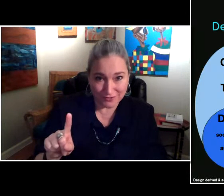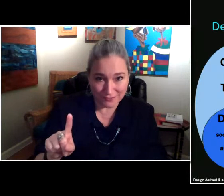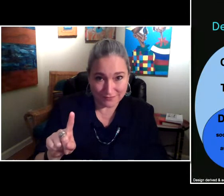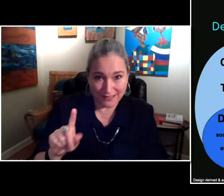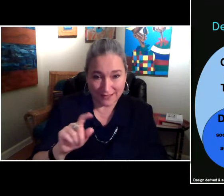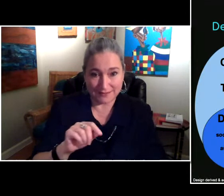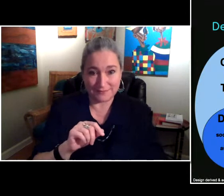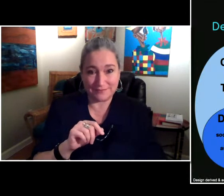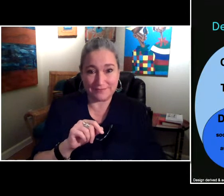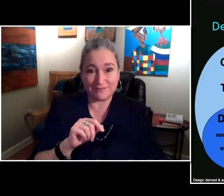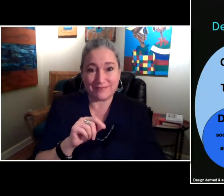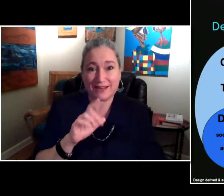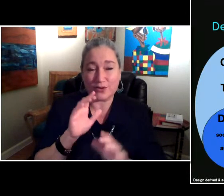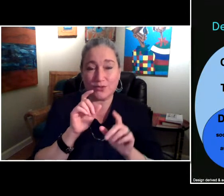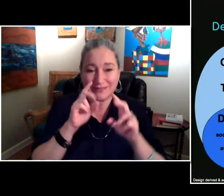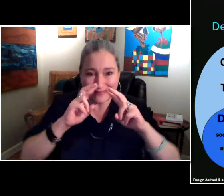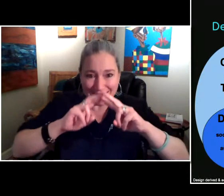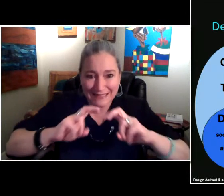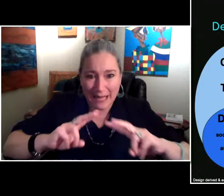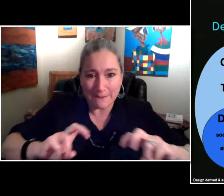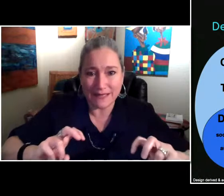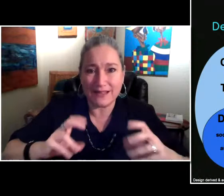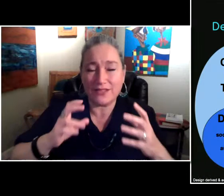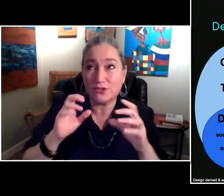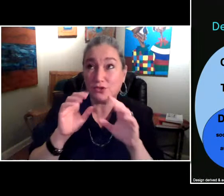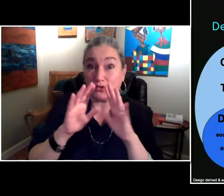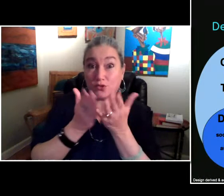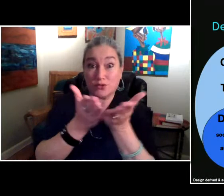This was developed by Dr. Jean Hertz.